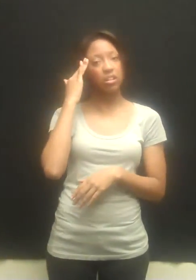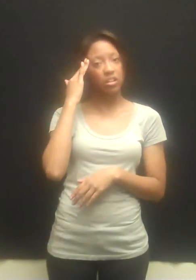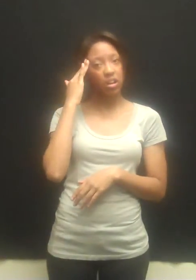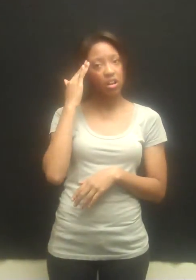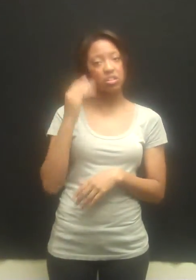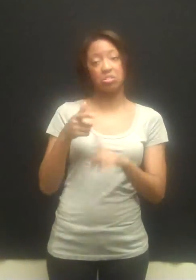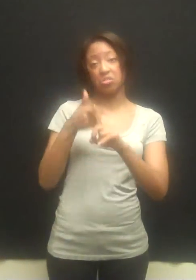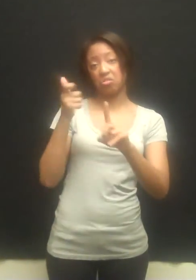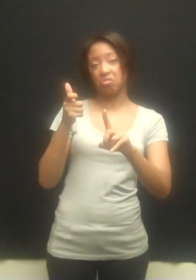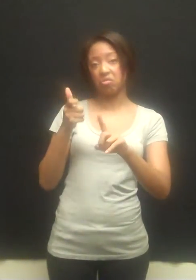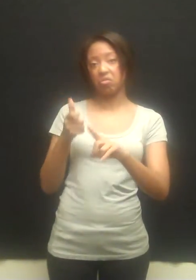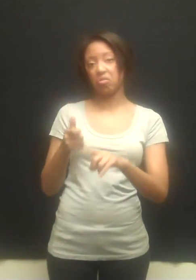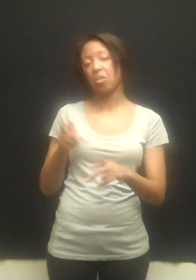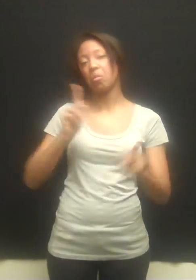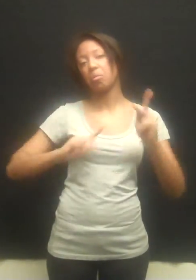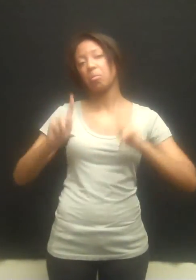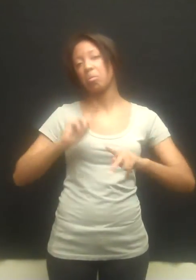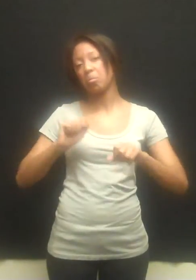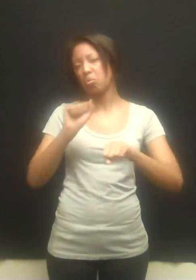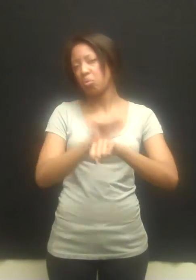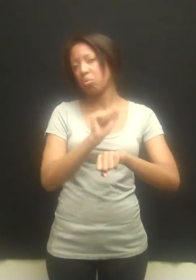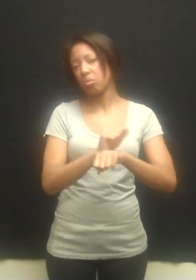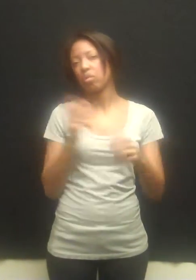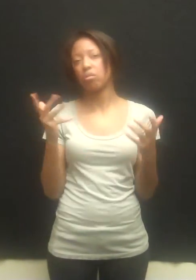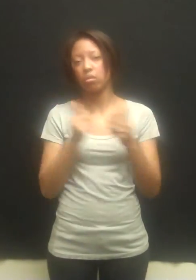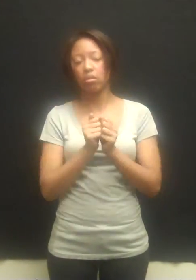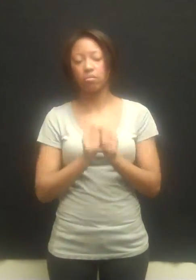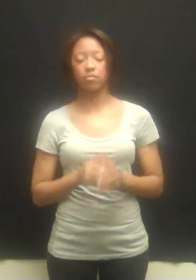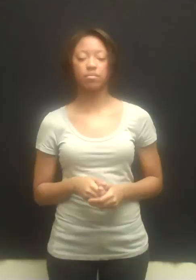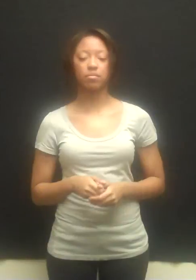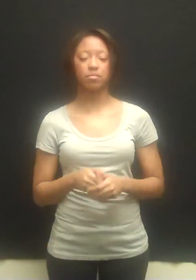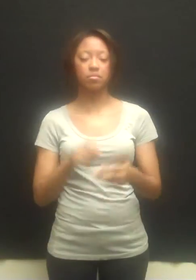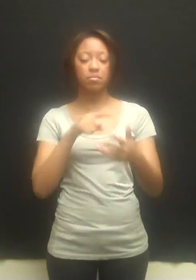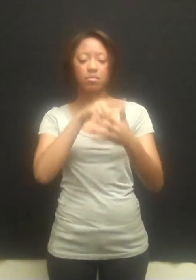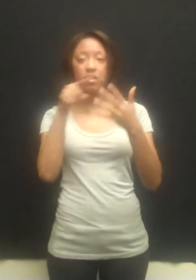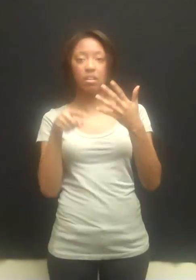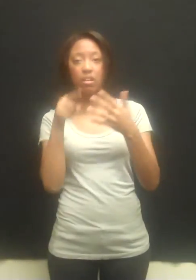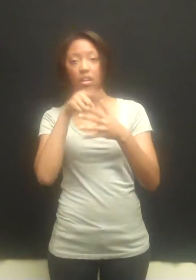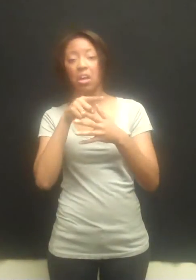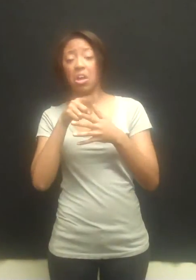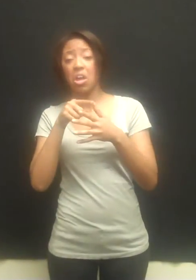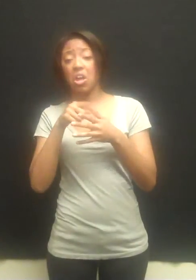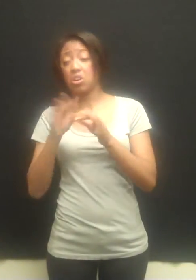Accommodation options are listed here. The sign language interpreter, we have CART, C-A-R-T,